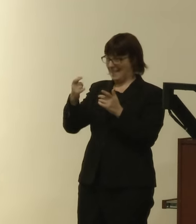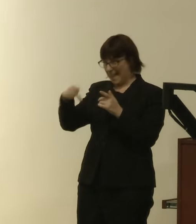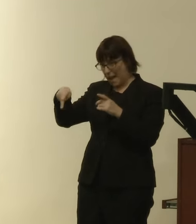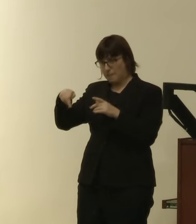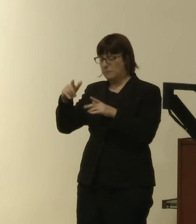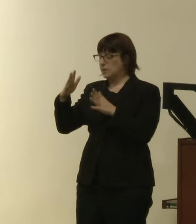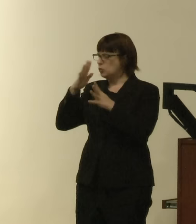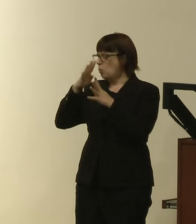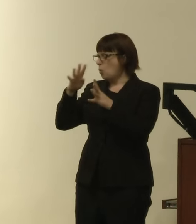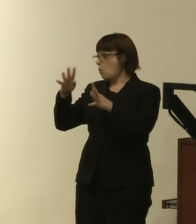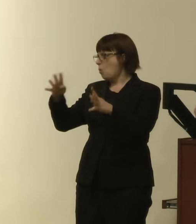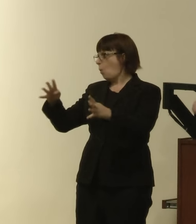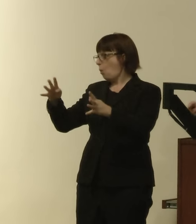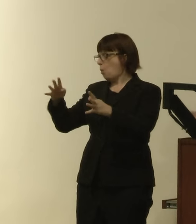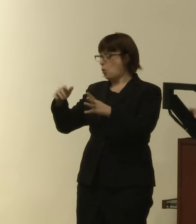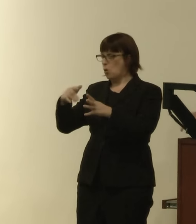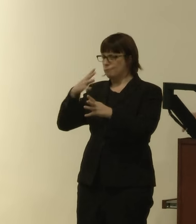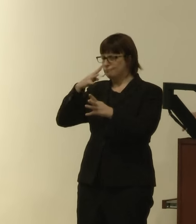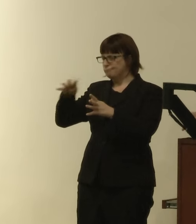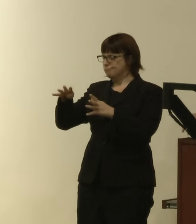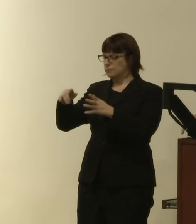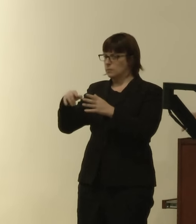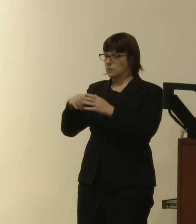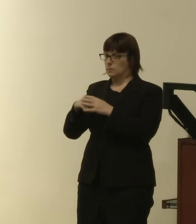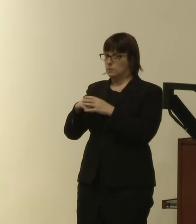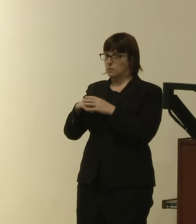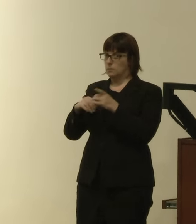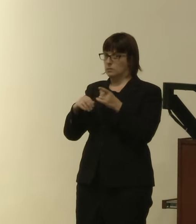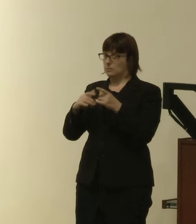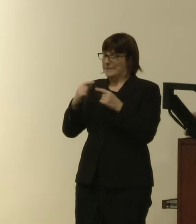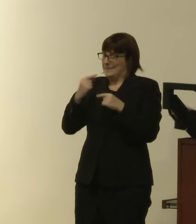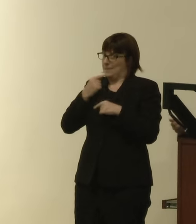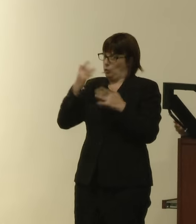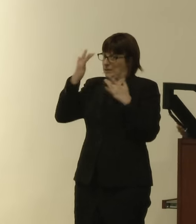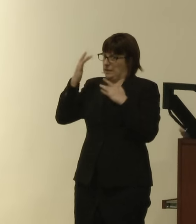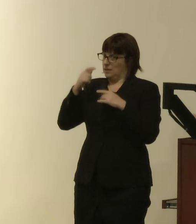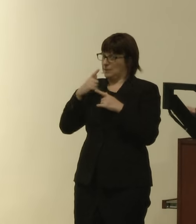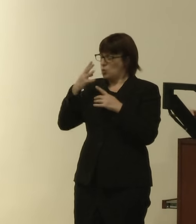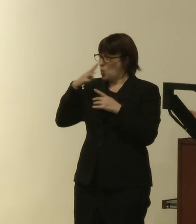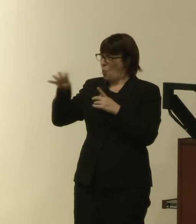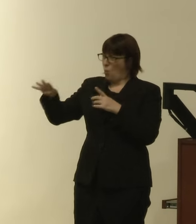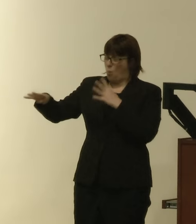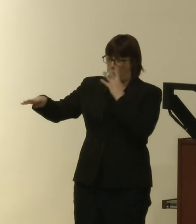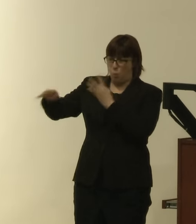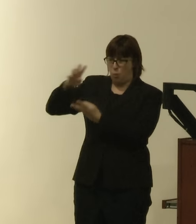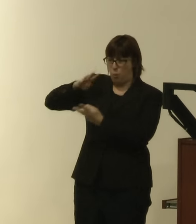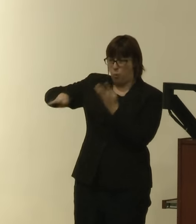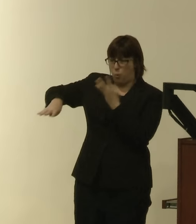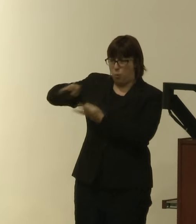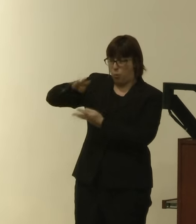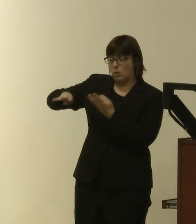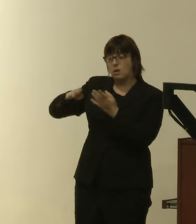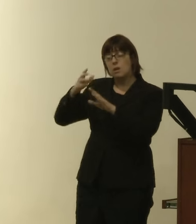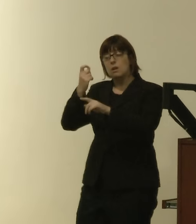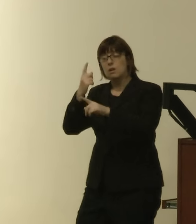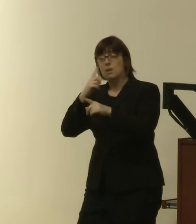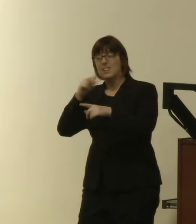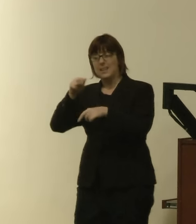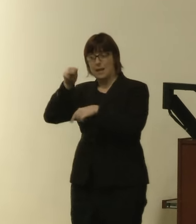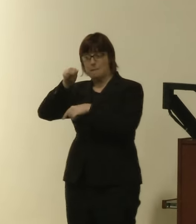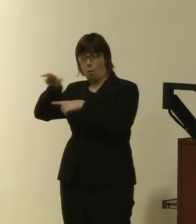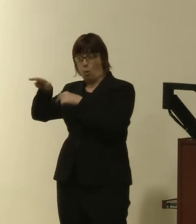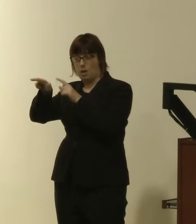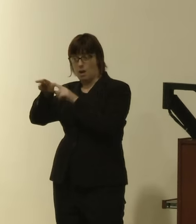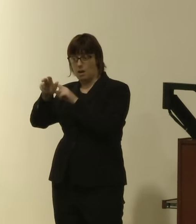not just chronic non-communicable disease, but serious illness, cancer, Ebola. You wouldn't want Ebola to be